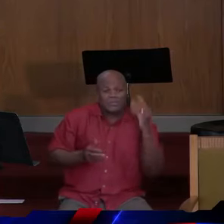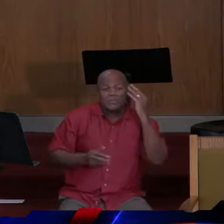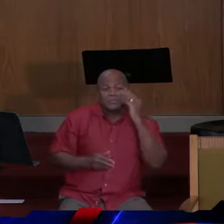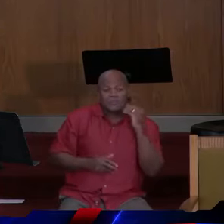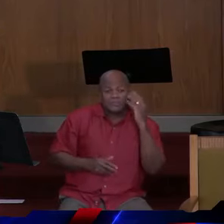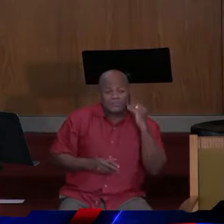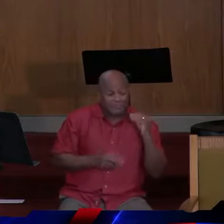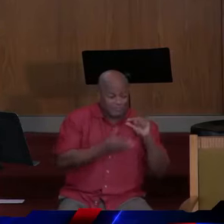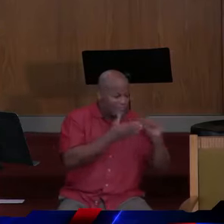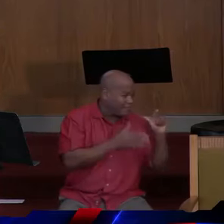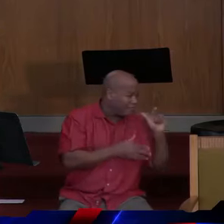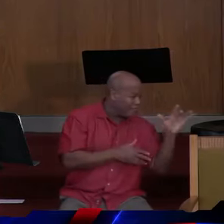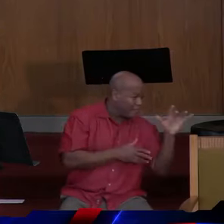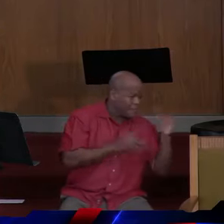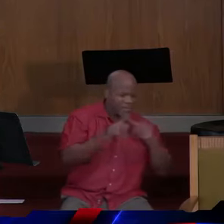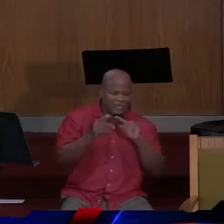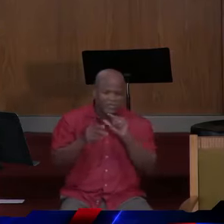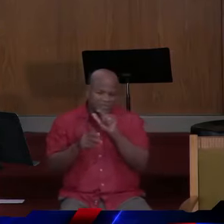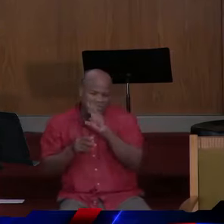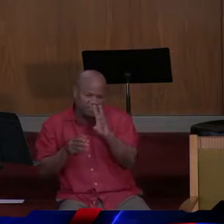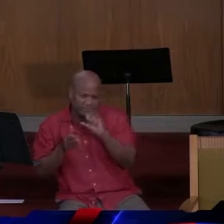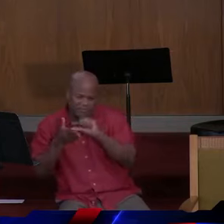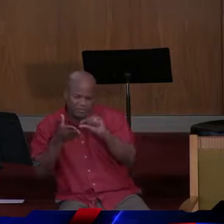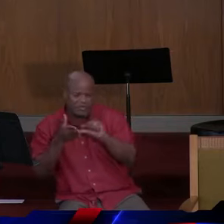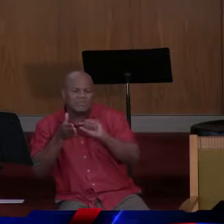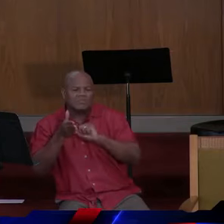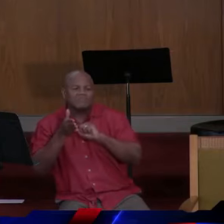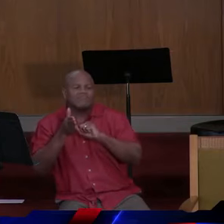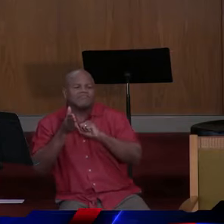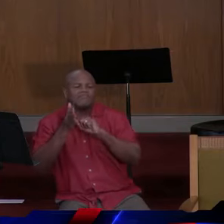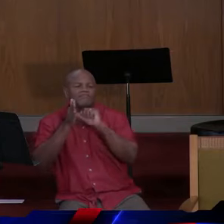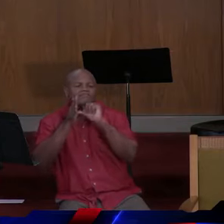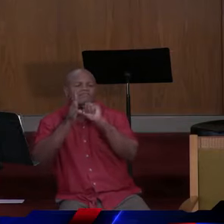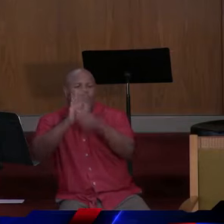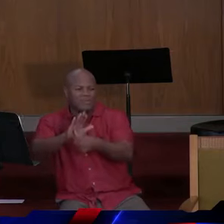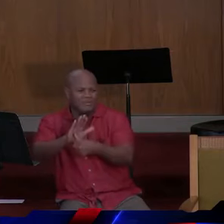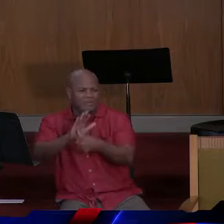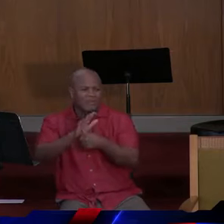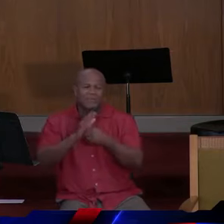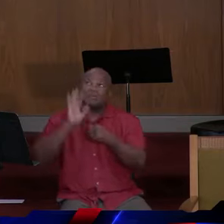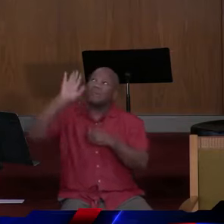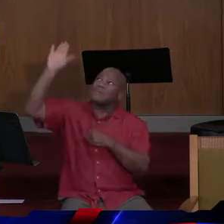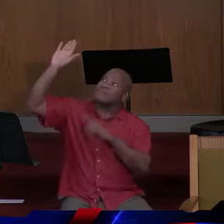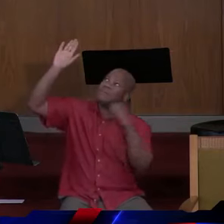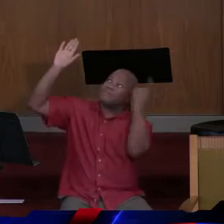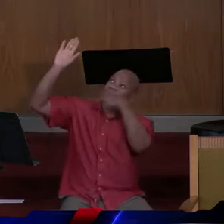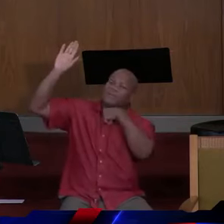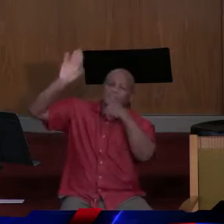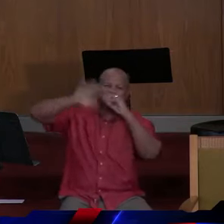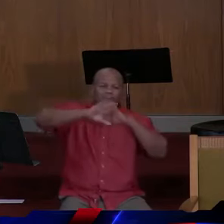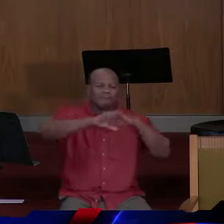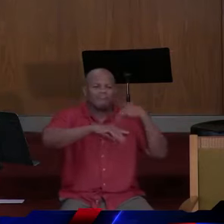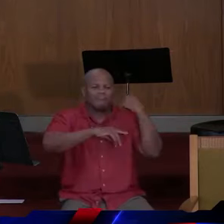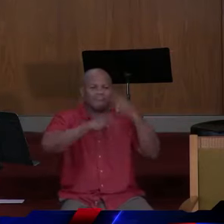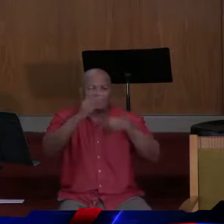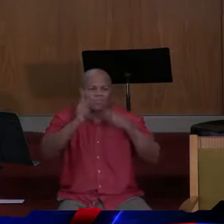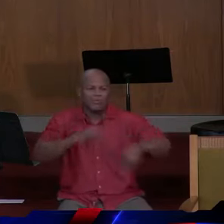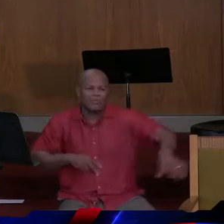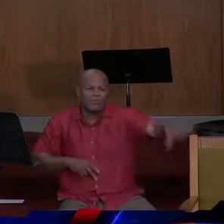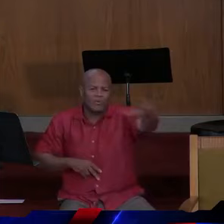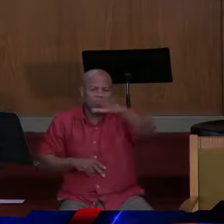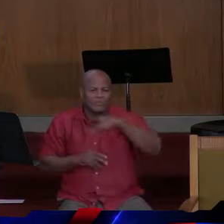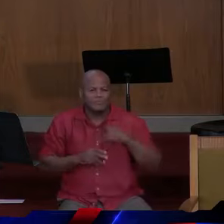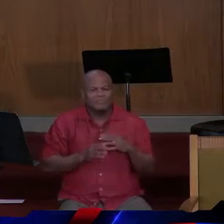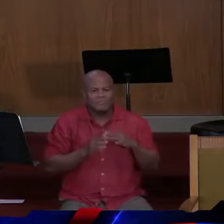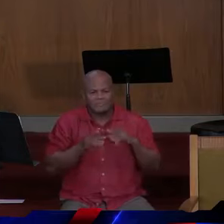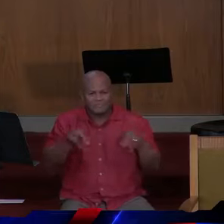refrain to 25, but the emphasis speaks of the face of God smiling on his people. And the majestic smile of God upon